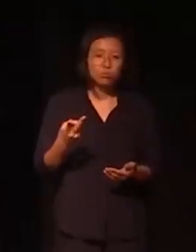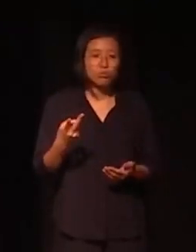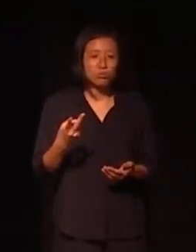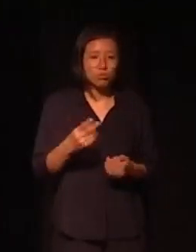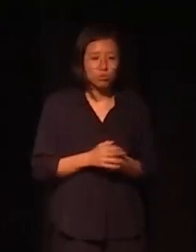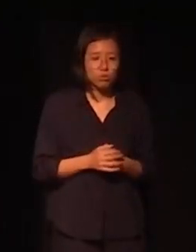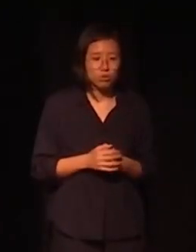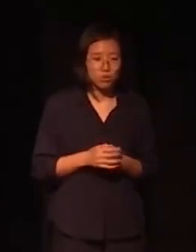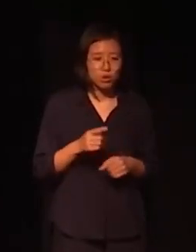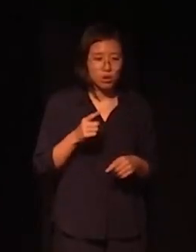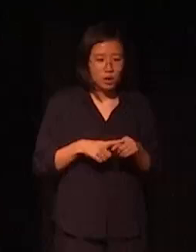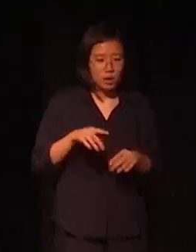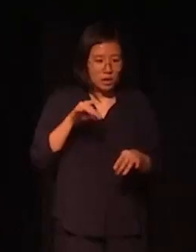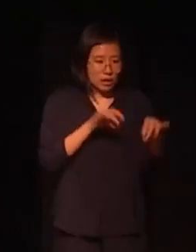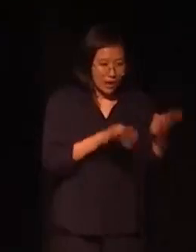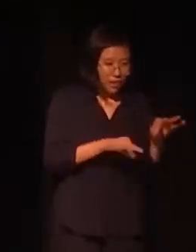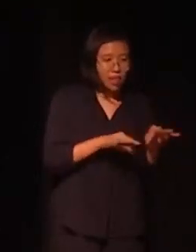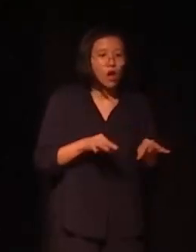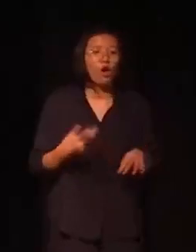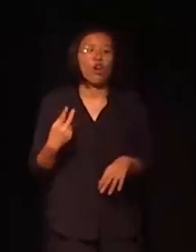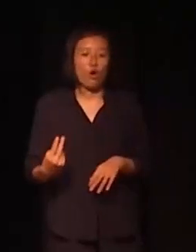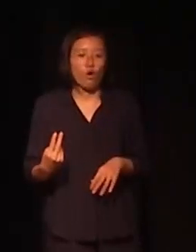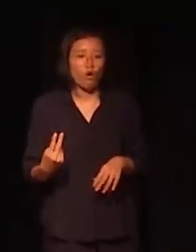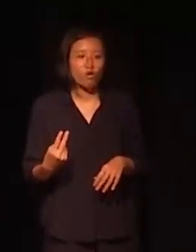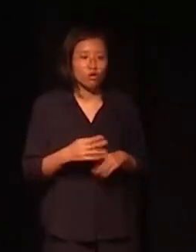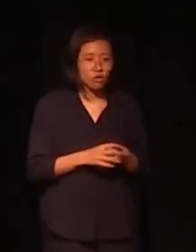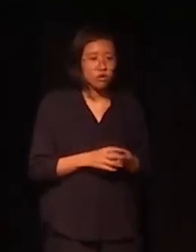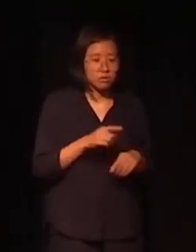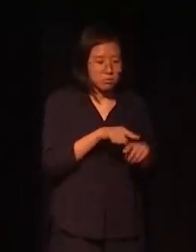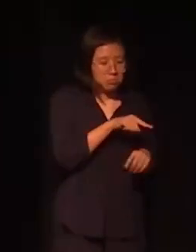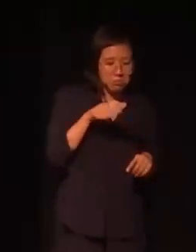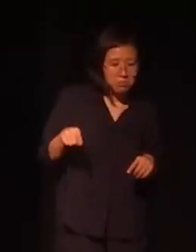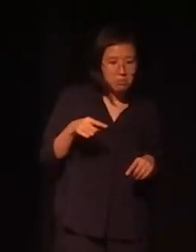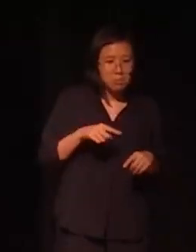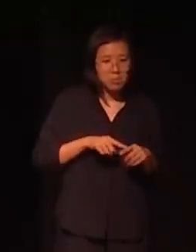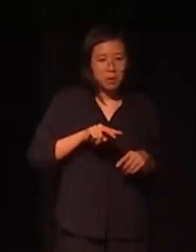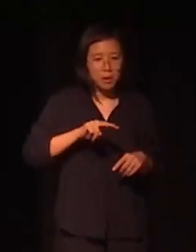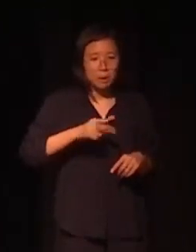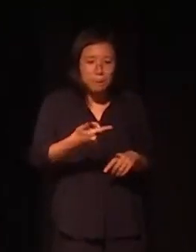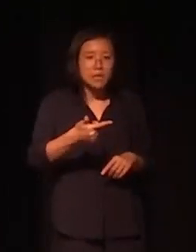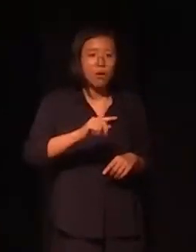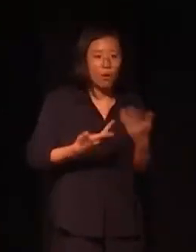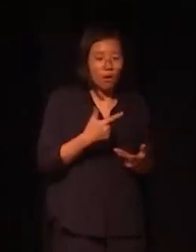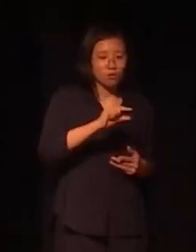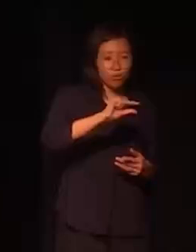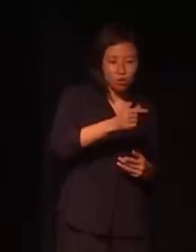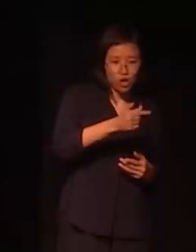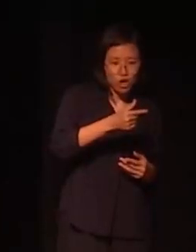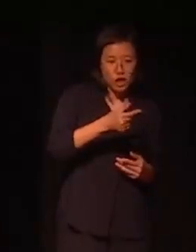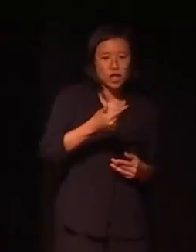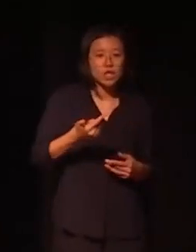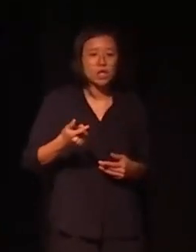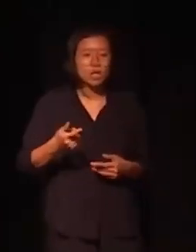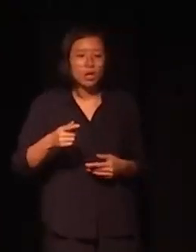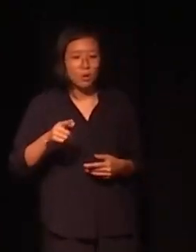in Jin and Liang, and then we have to put it into what we call the British system or the metric